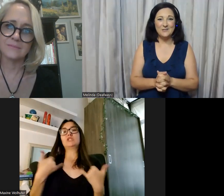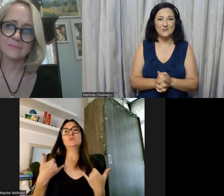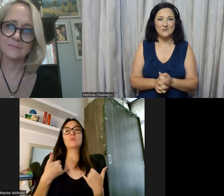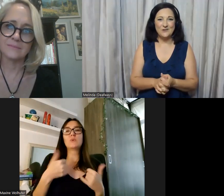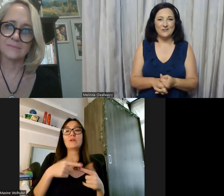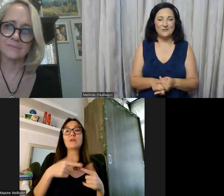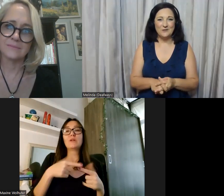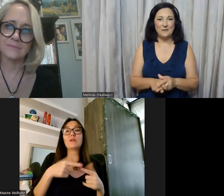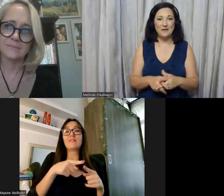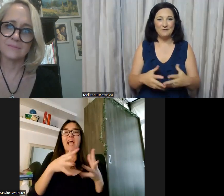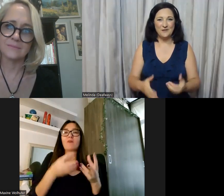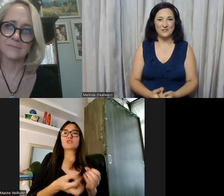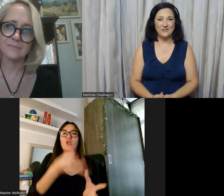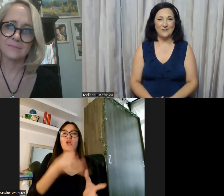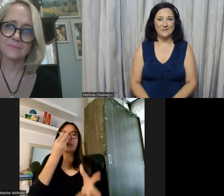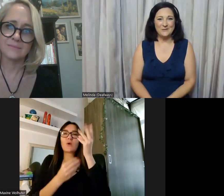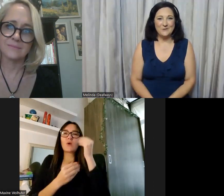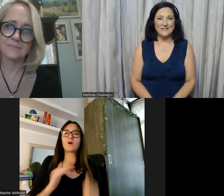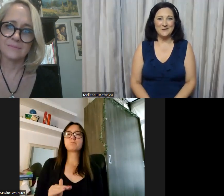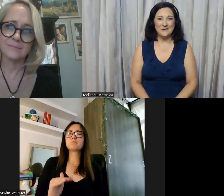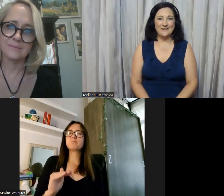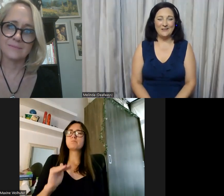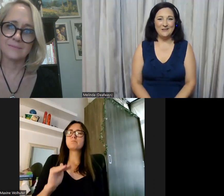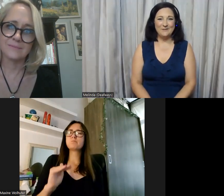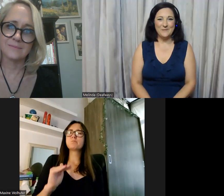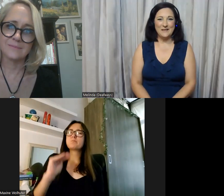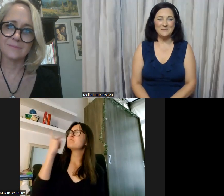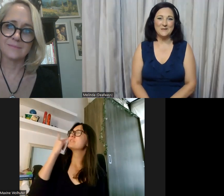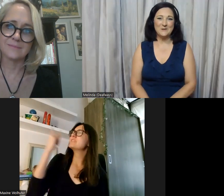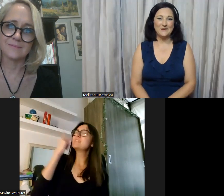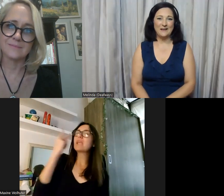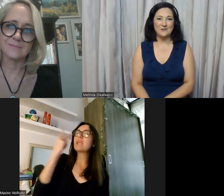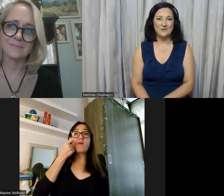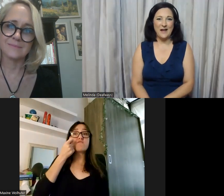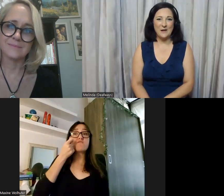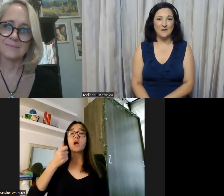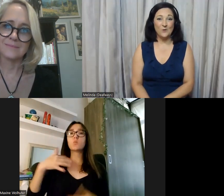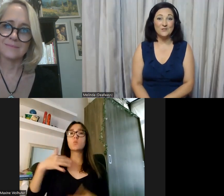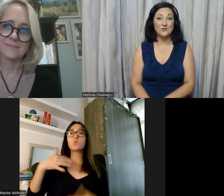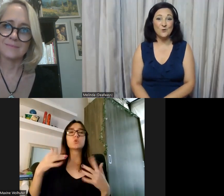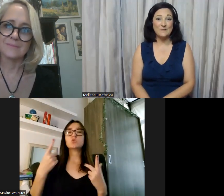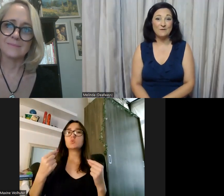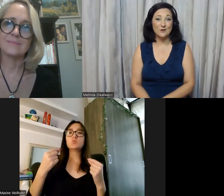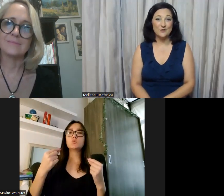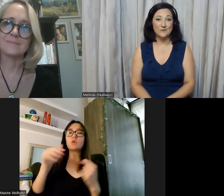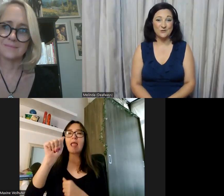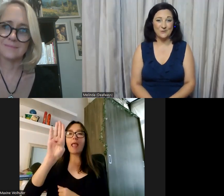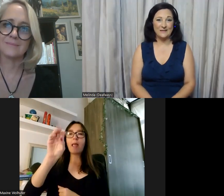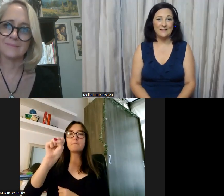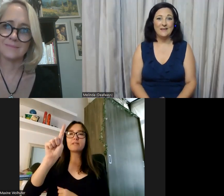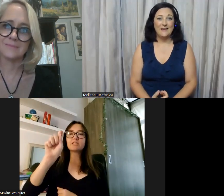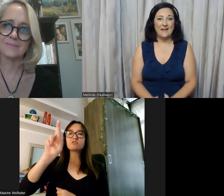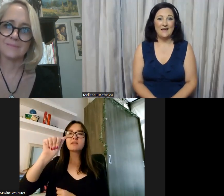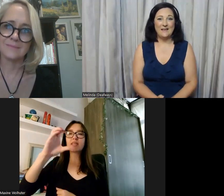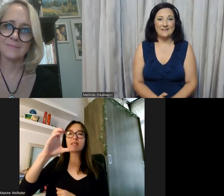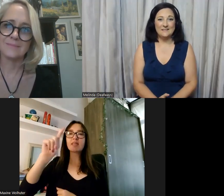that's next to the bigger fish, you know, I was always the one learning from him. So when I grew up, I always saw what my father was